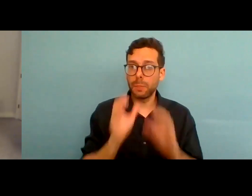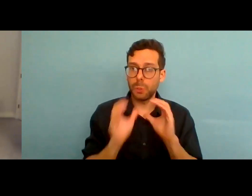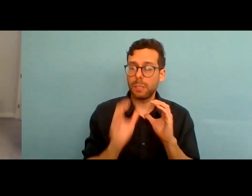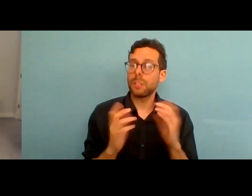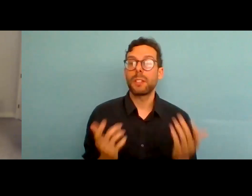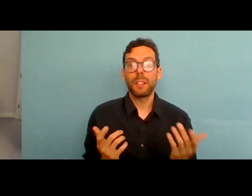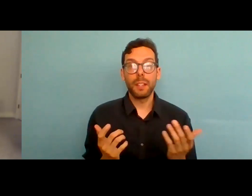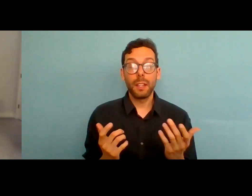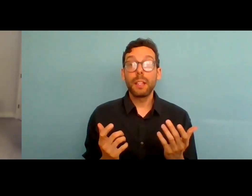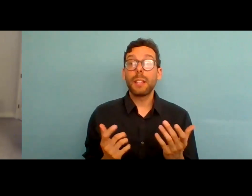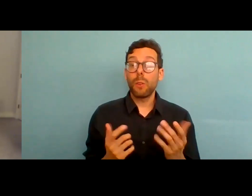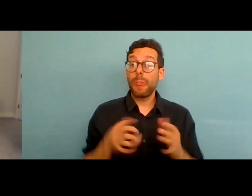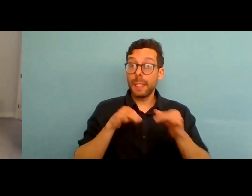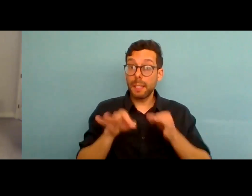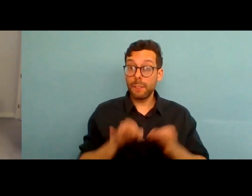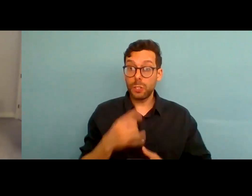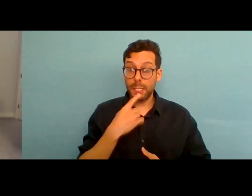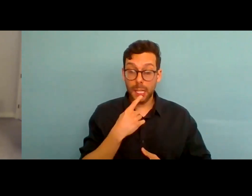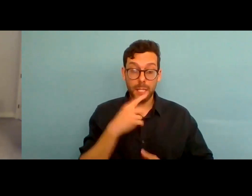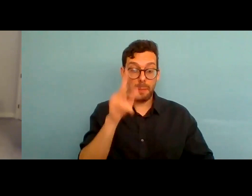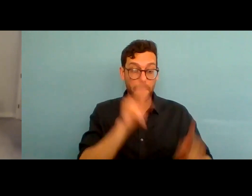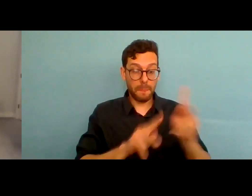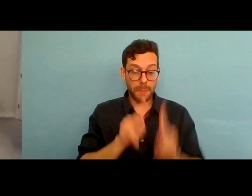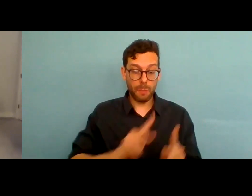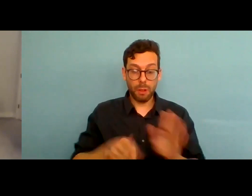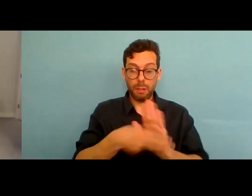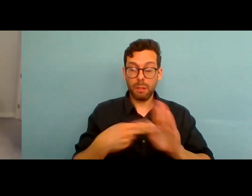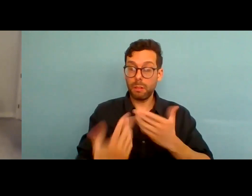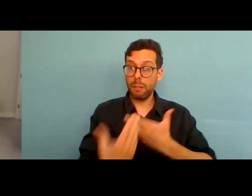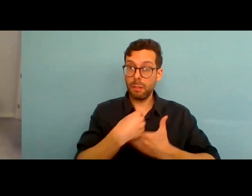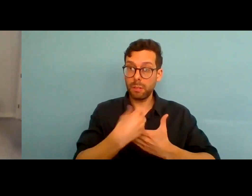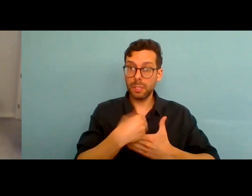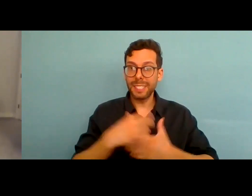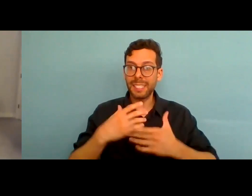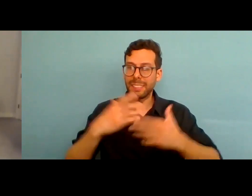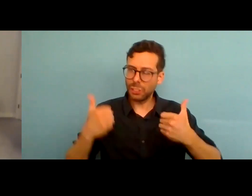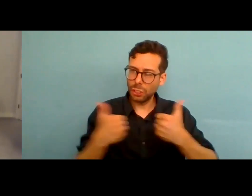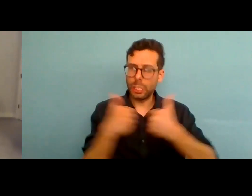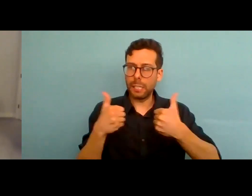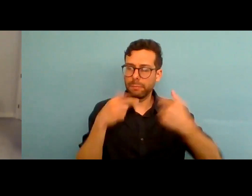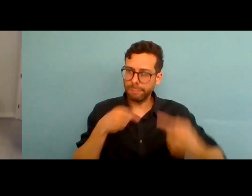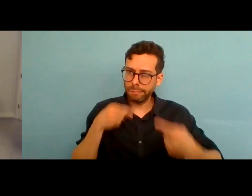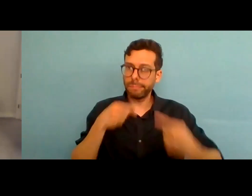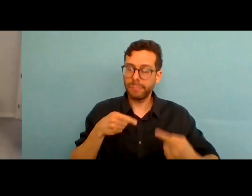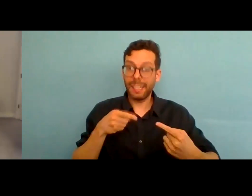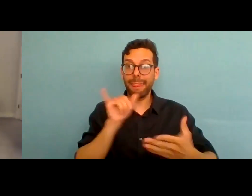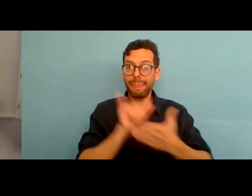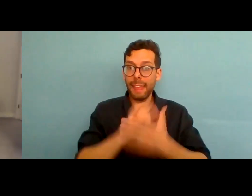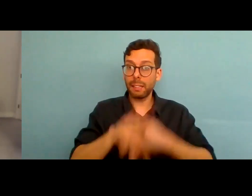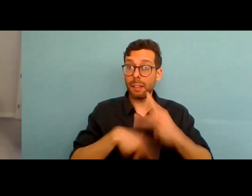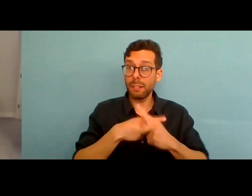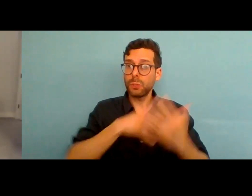have challenges with these social communications. They may have a difficult time approaching someone to